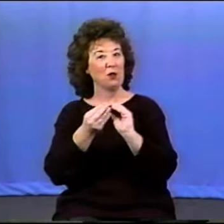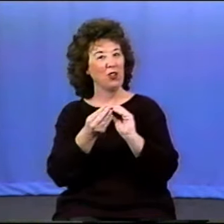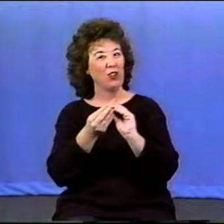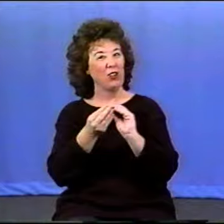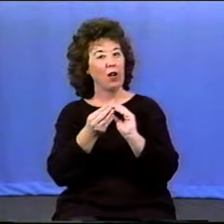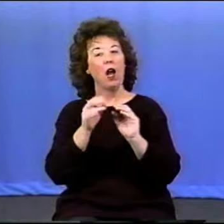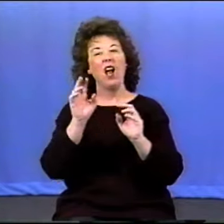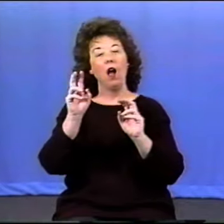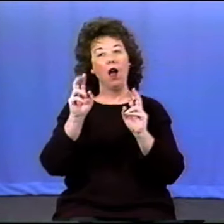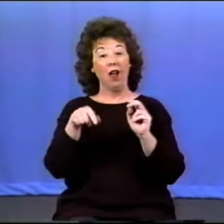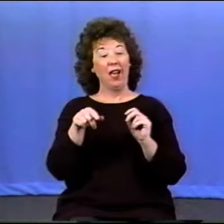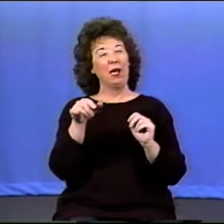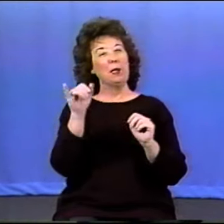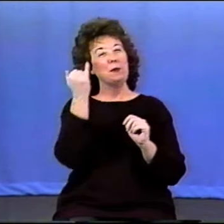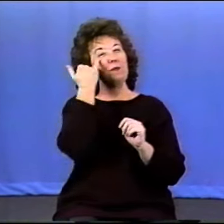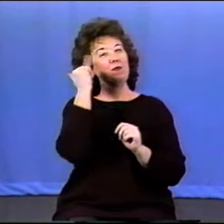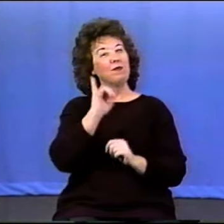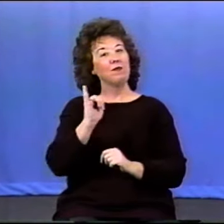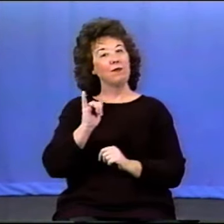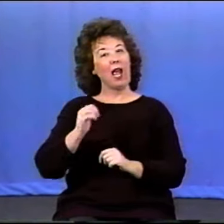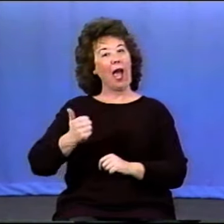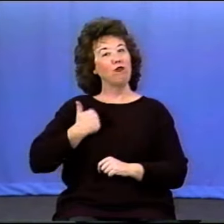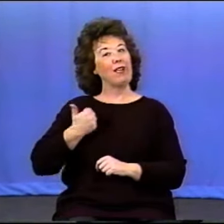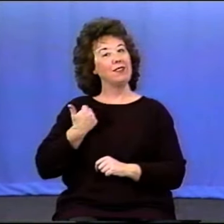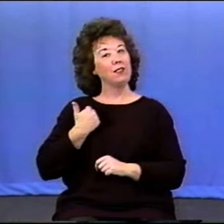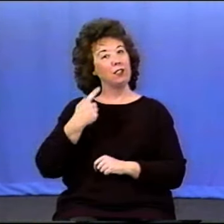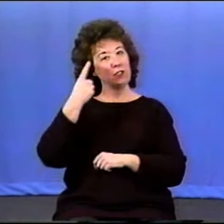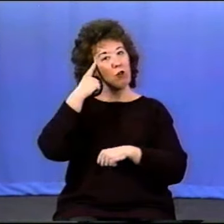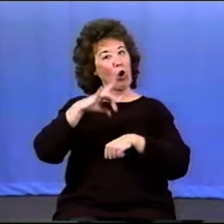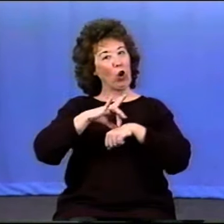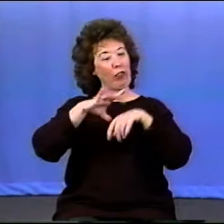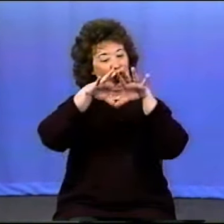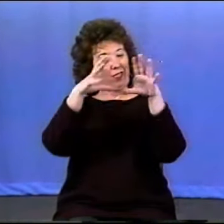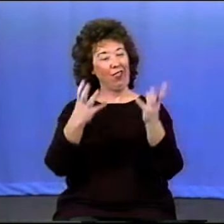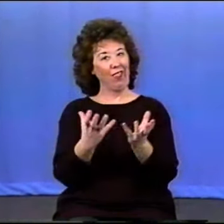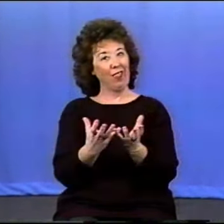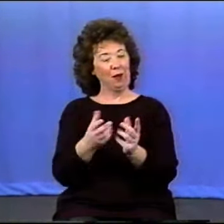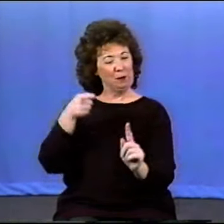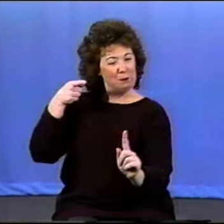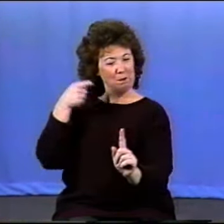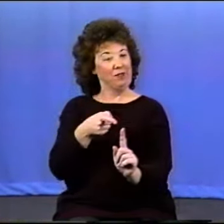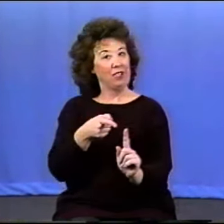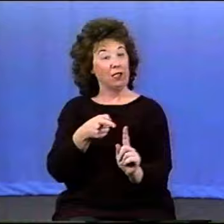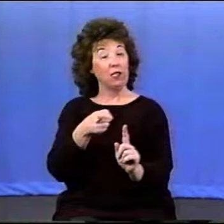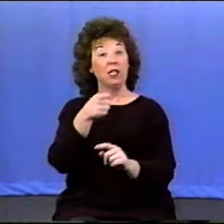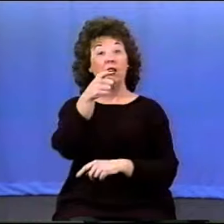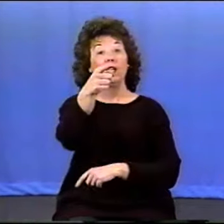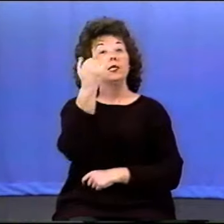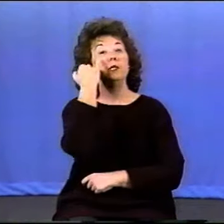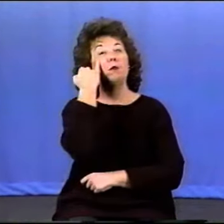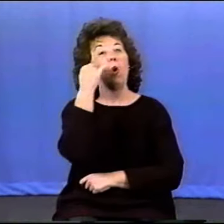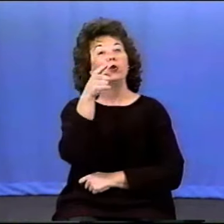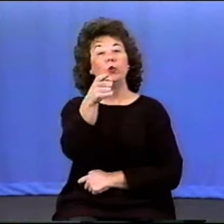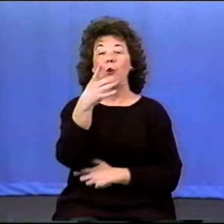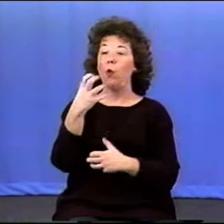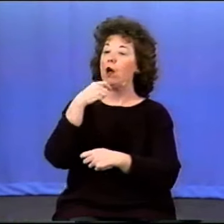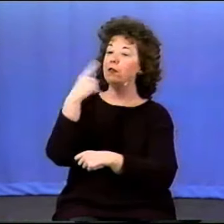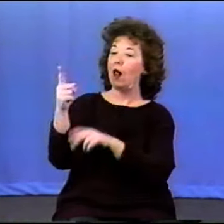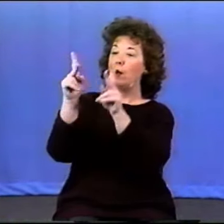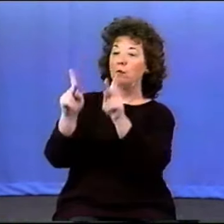address system that we use for the planet then. It's kind of like if you were giving someone your address and you want